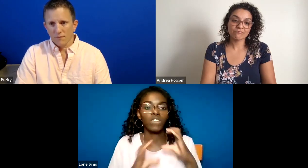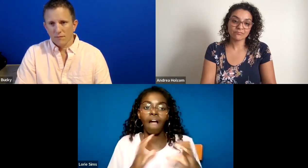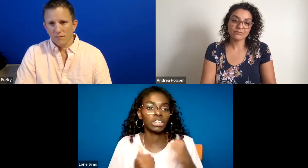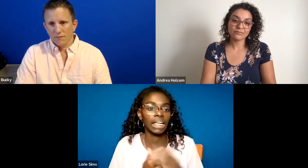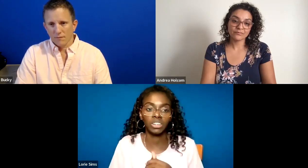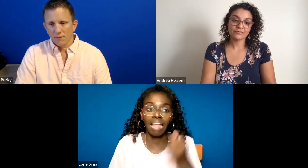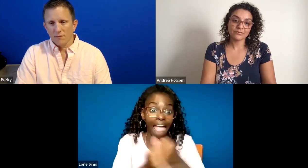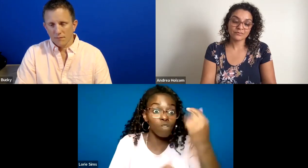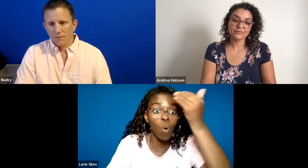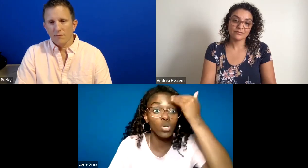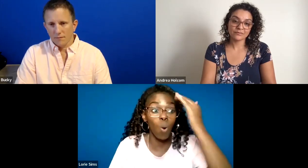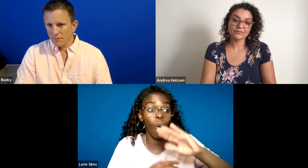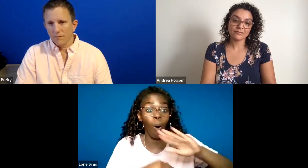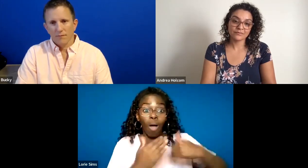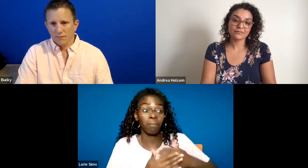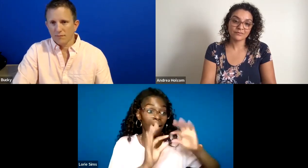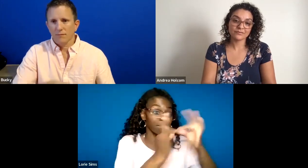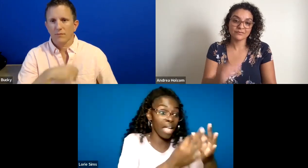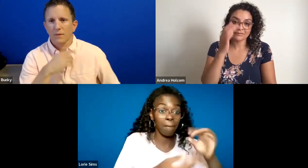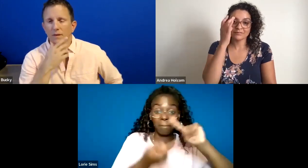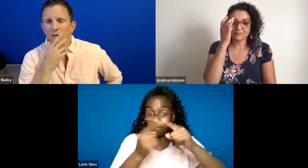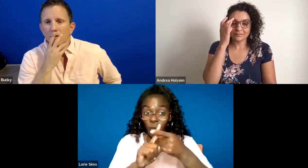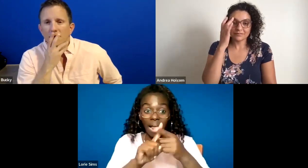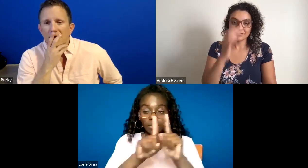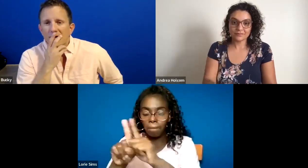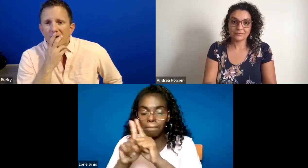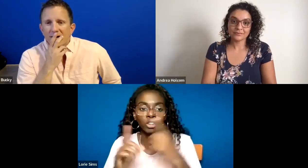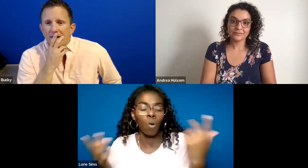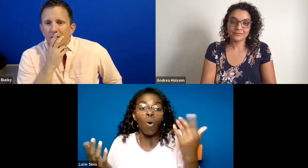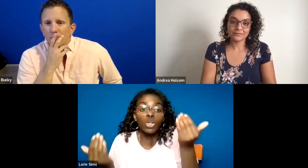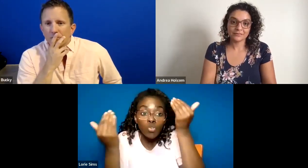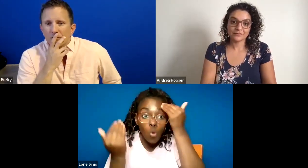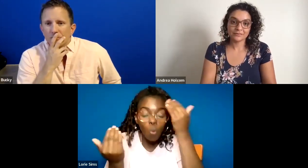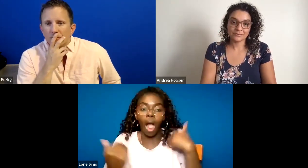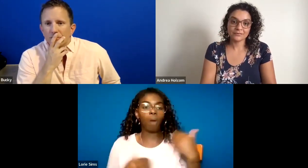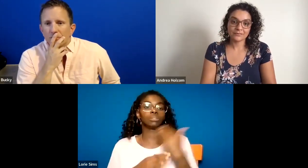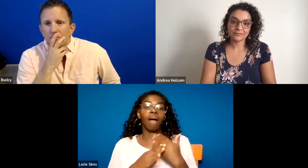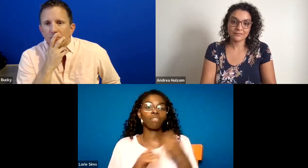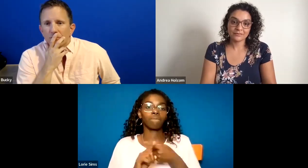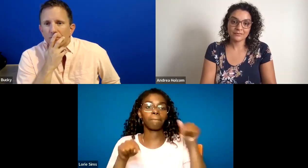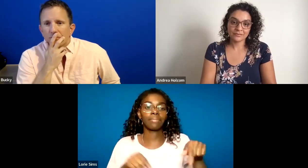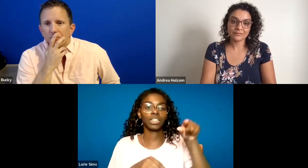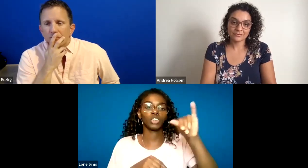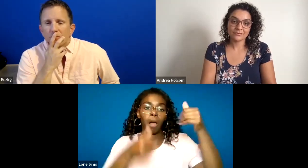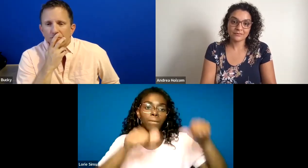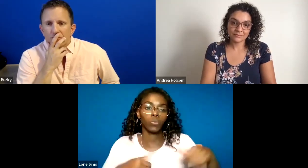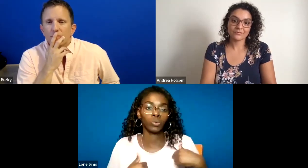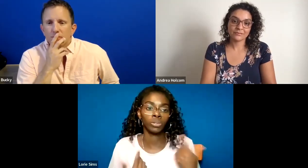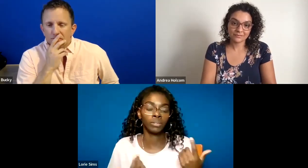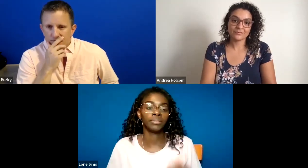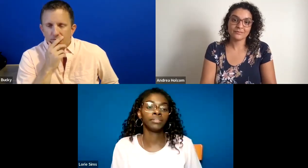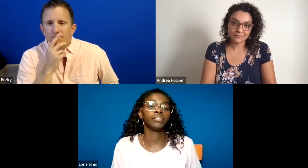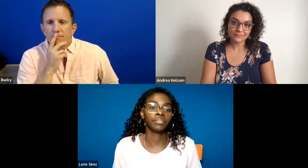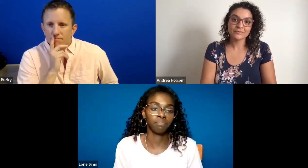time I received the request to April, I was unable to let go of this. Like I said, I talked with friends, family, mentors.